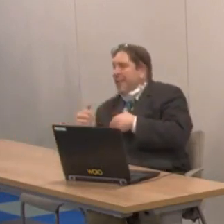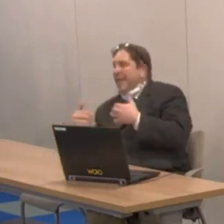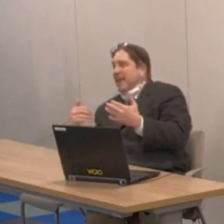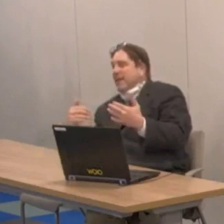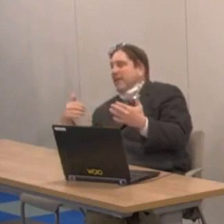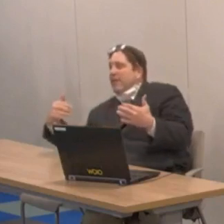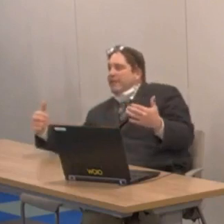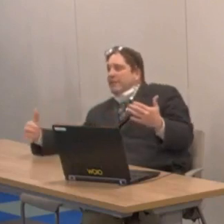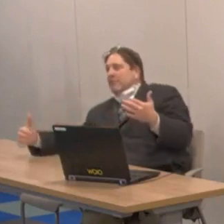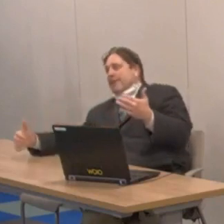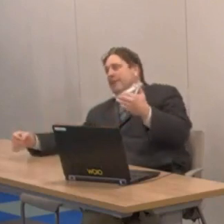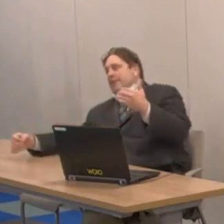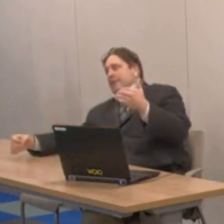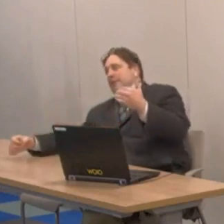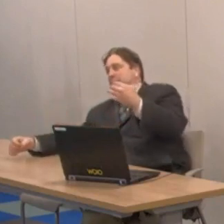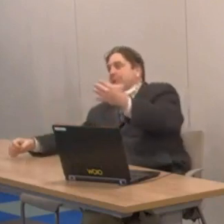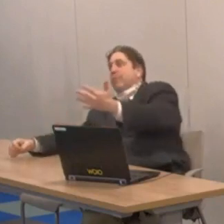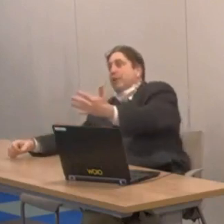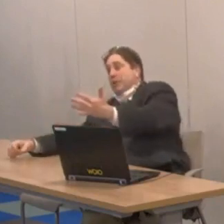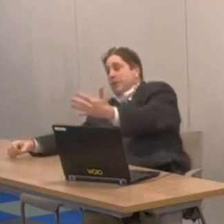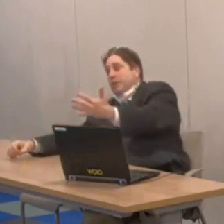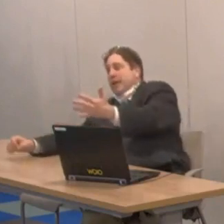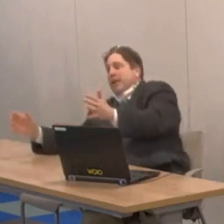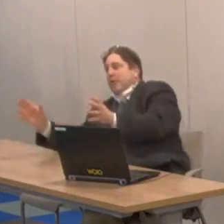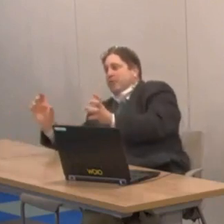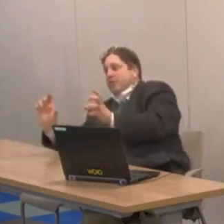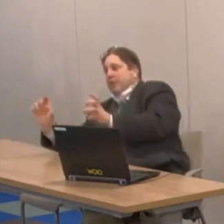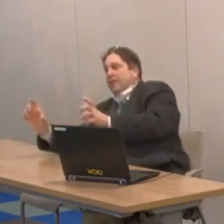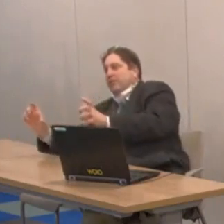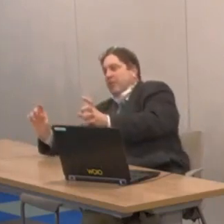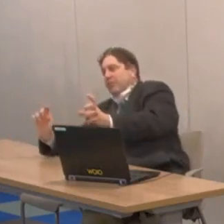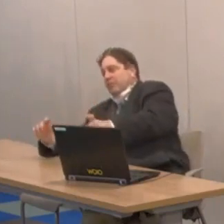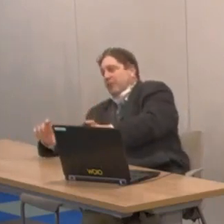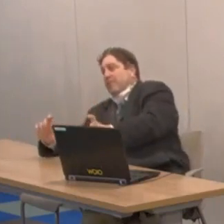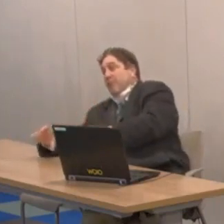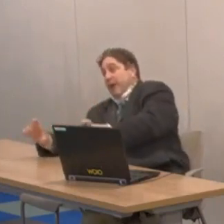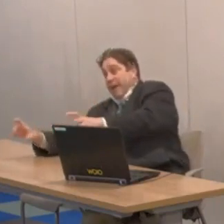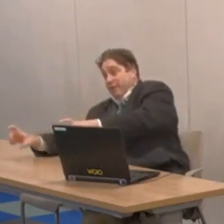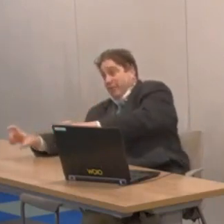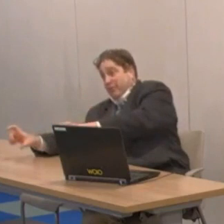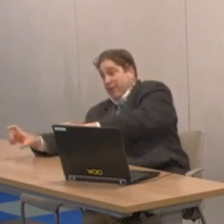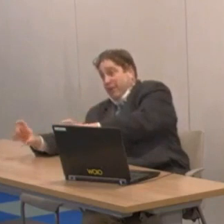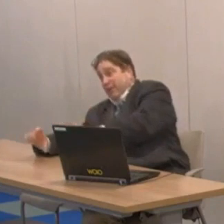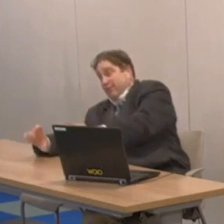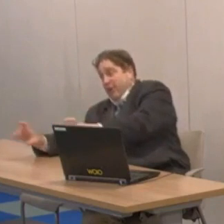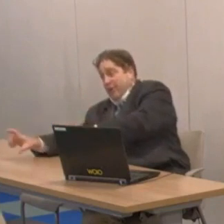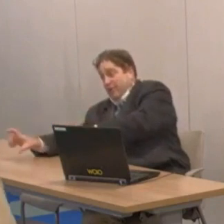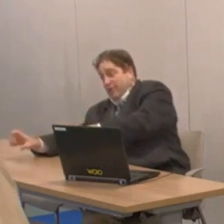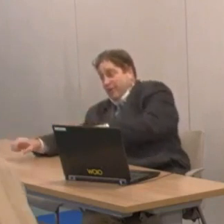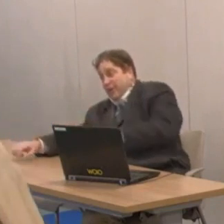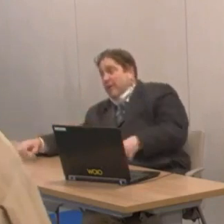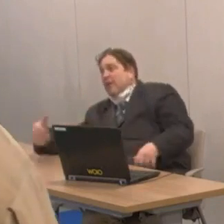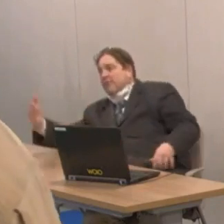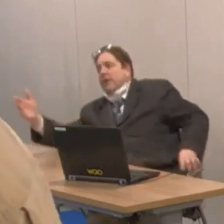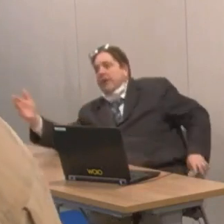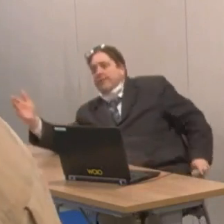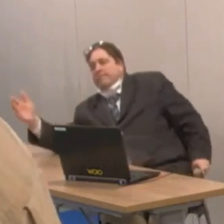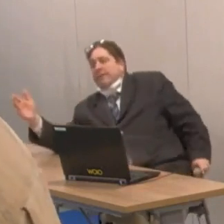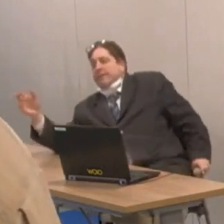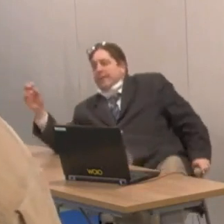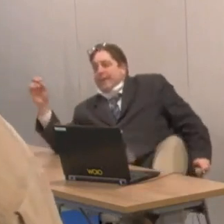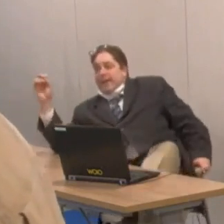or, that seems like that's very minimal. And I know there was a slight jump between Friday and Tuesday, last Friday and Tuesday.